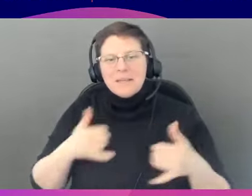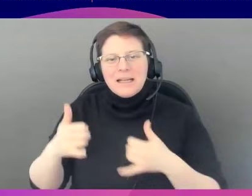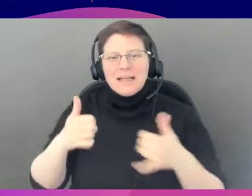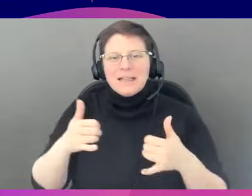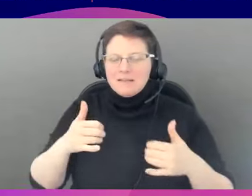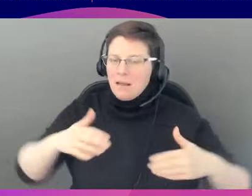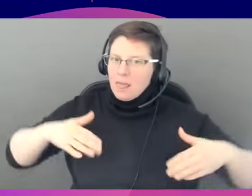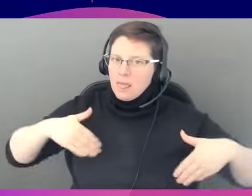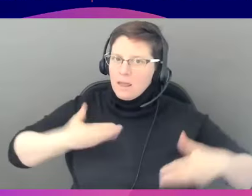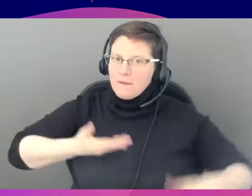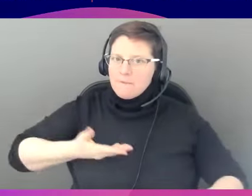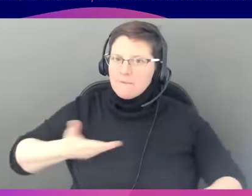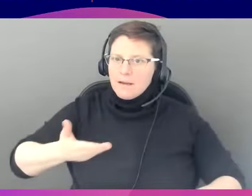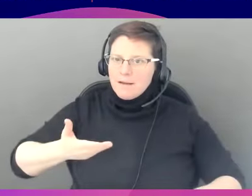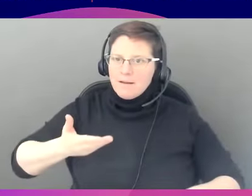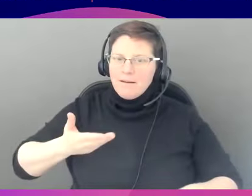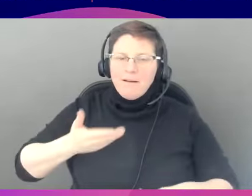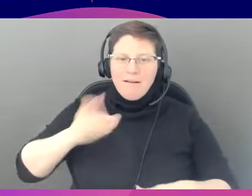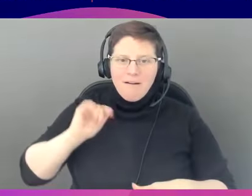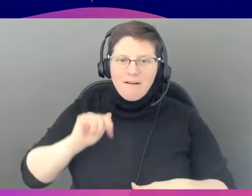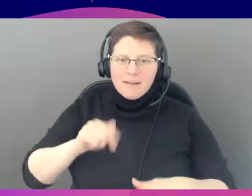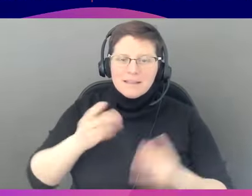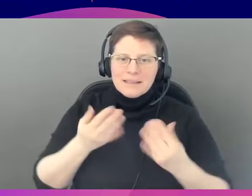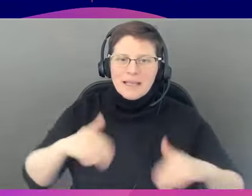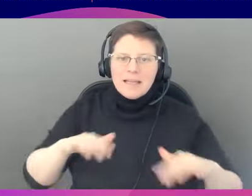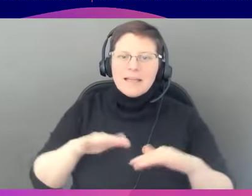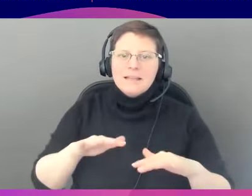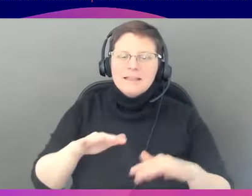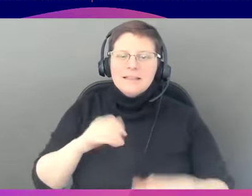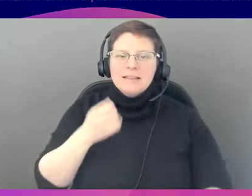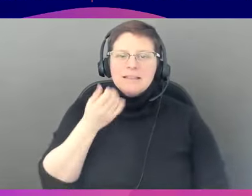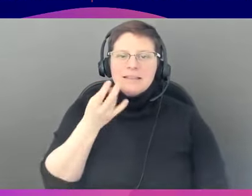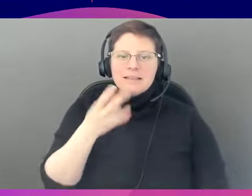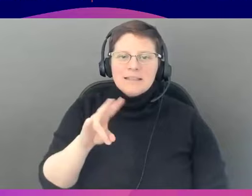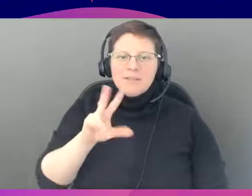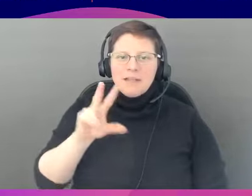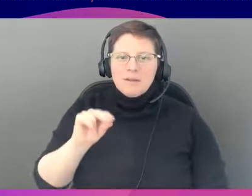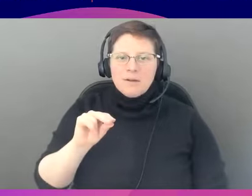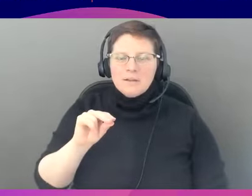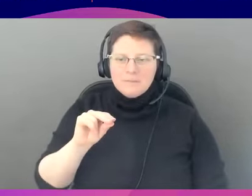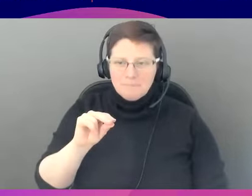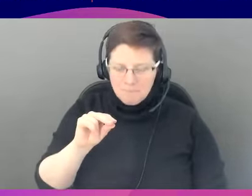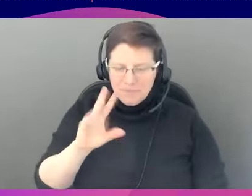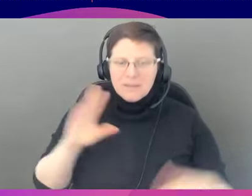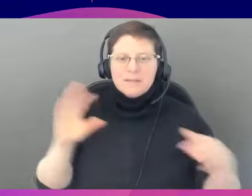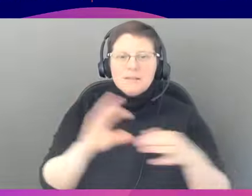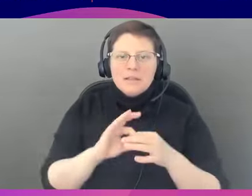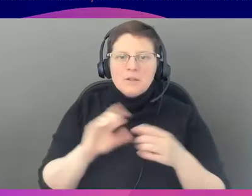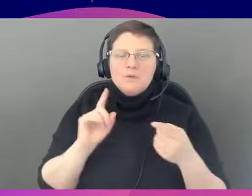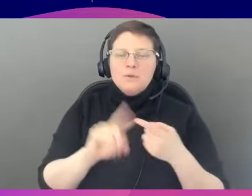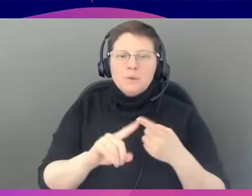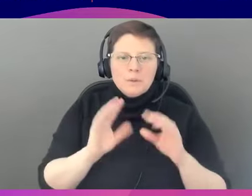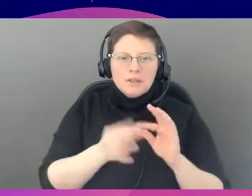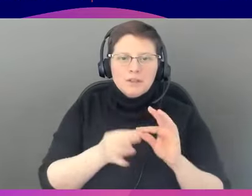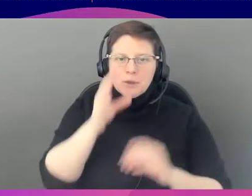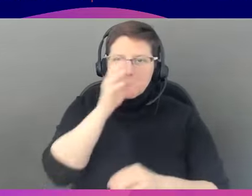the Crawford Purchase 1783 Treaty Land, which is adjacent to the Tyendinaga Mohawk Territory and